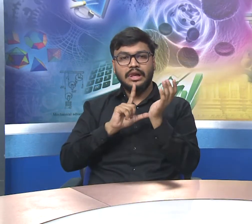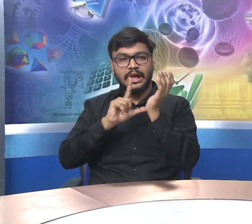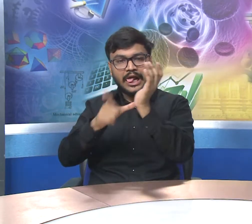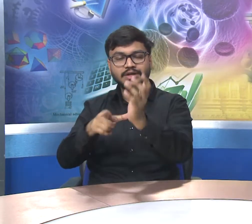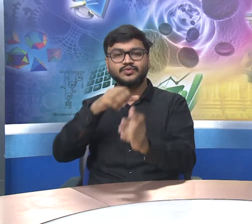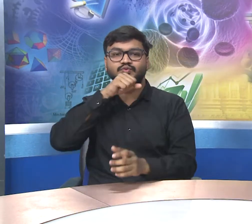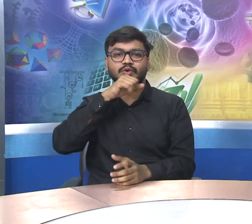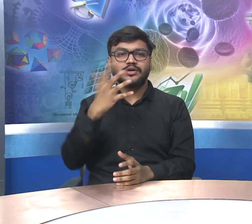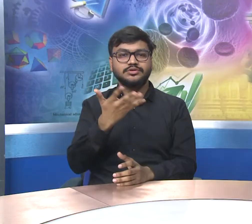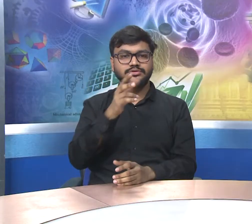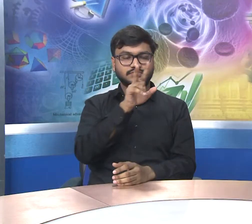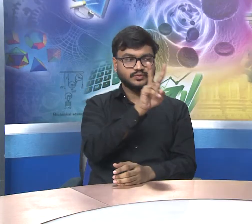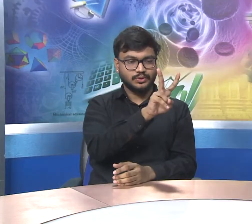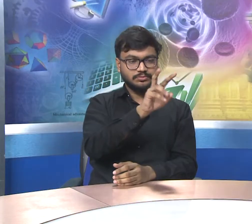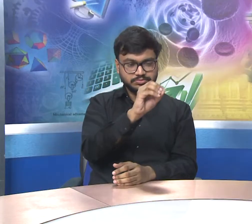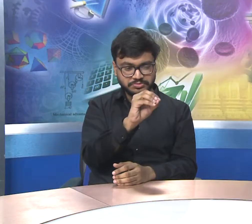same experiences.